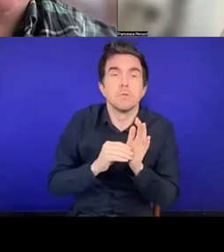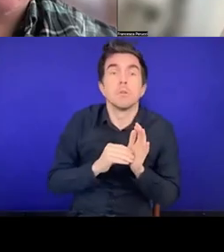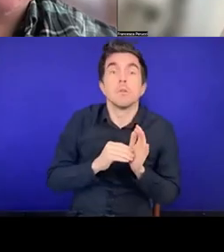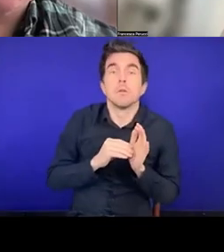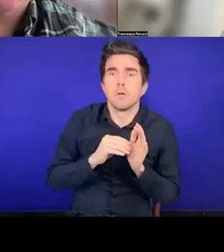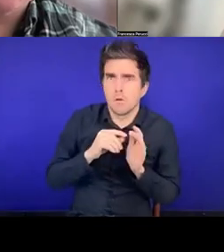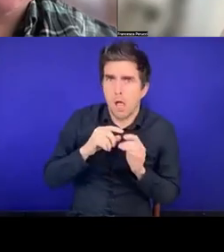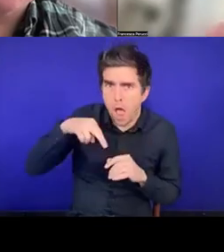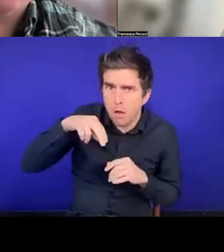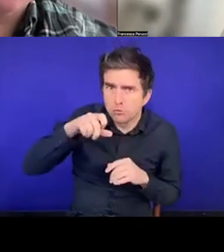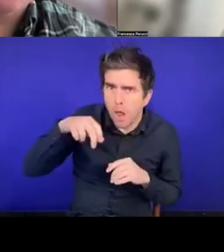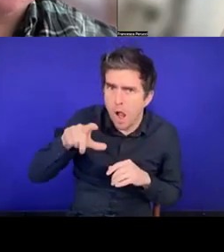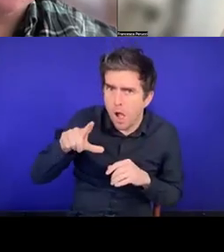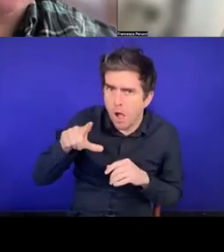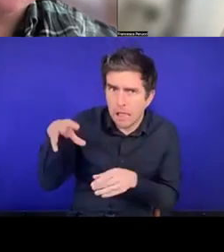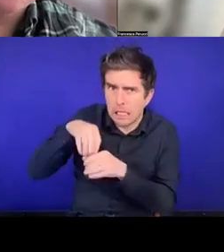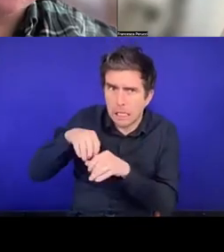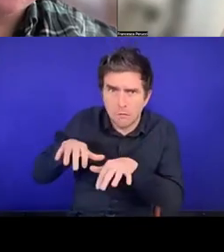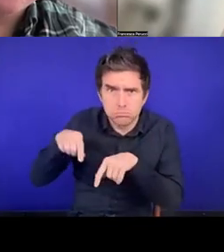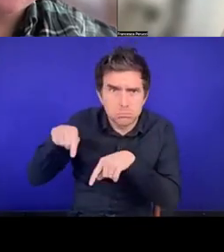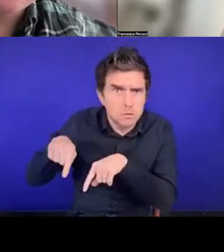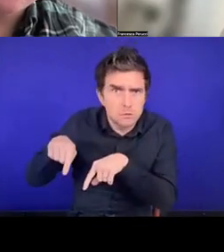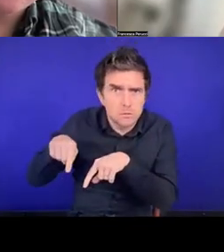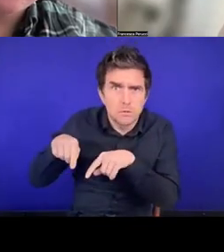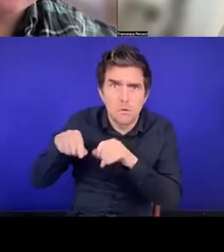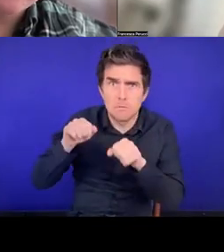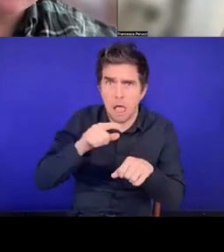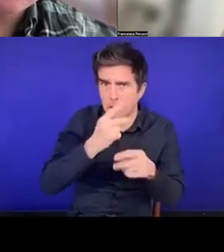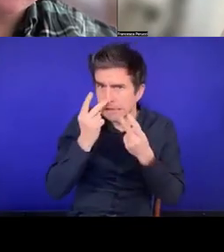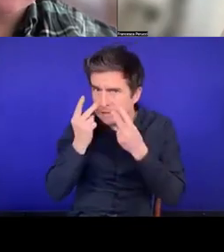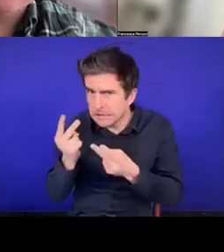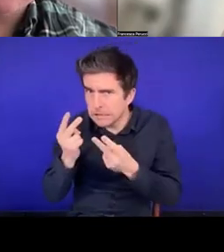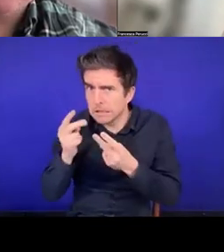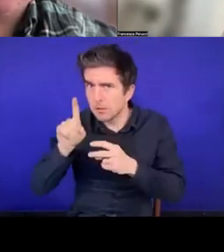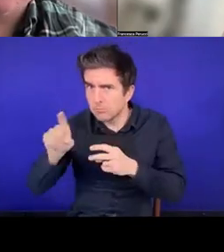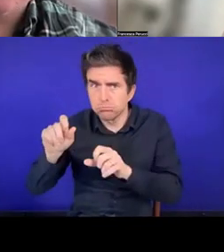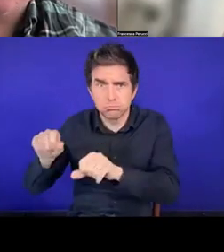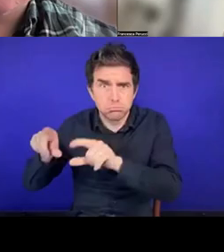learn about our events, our webinars, and the